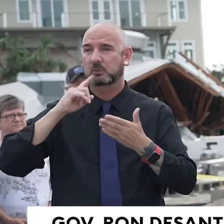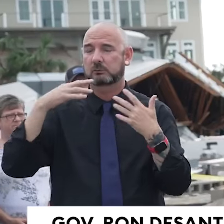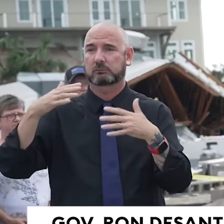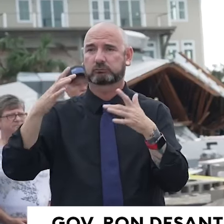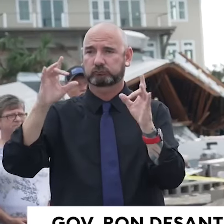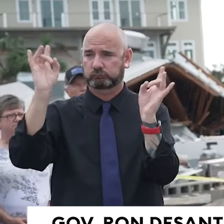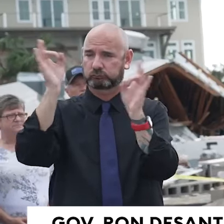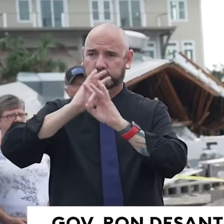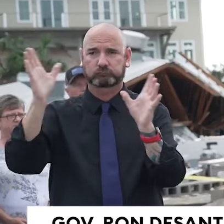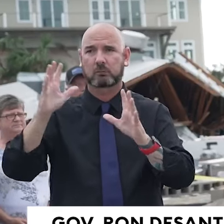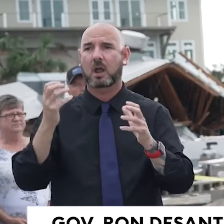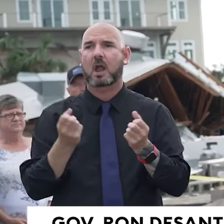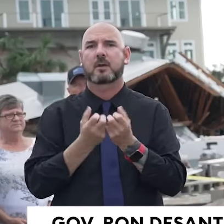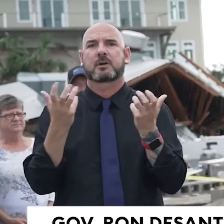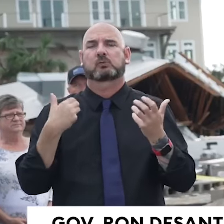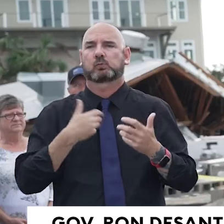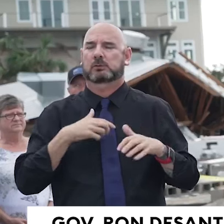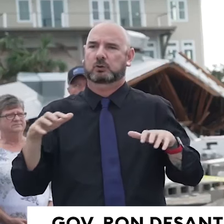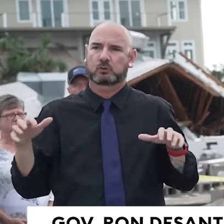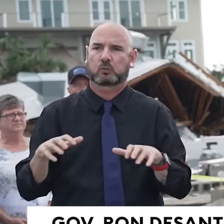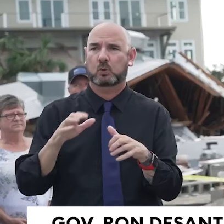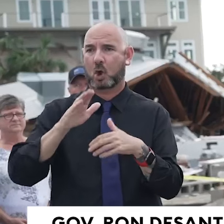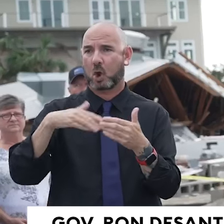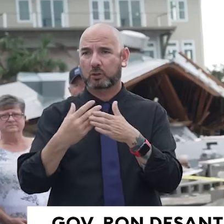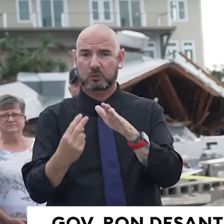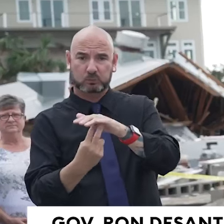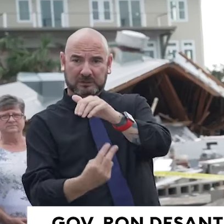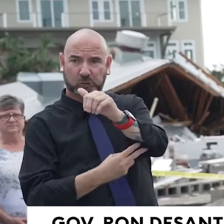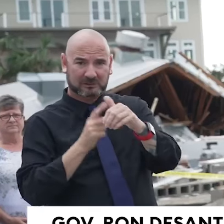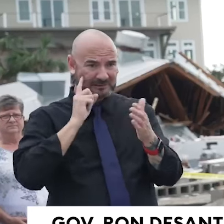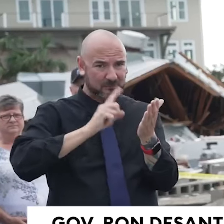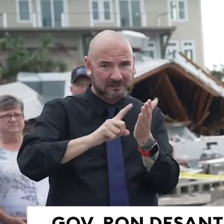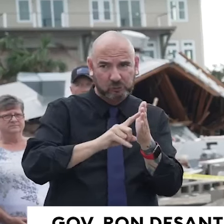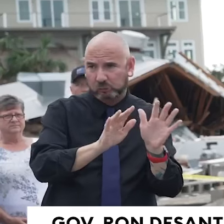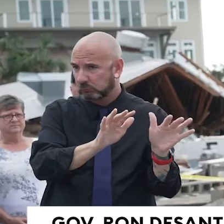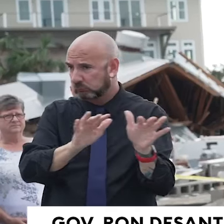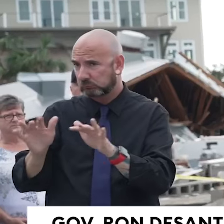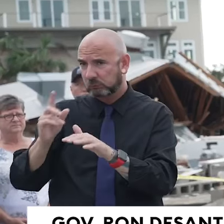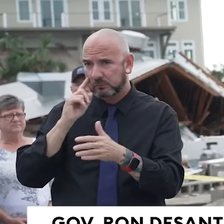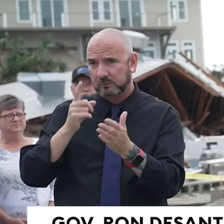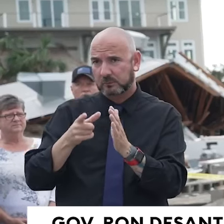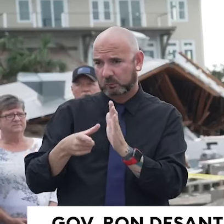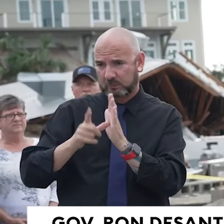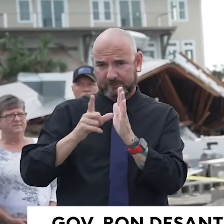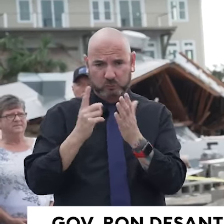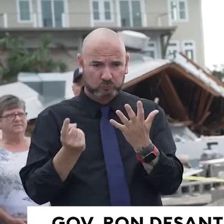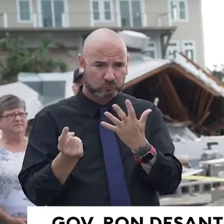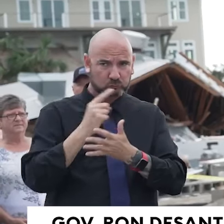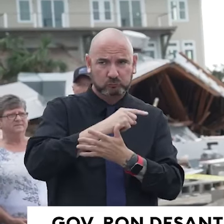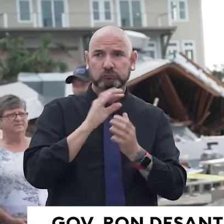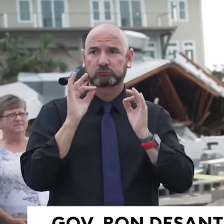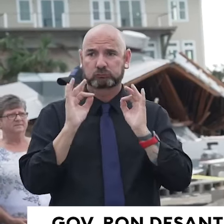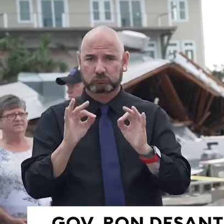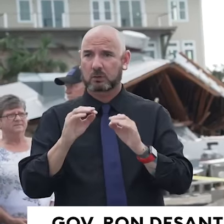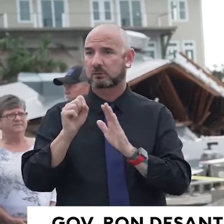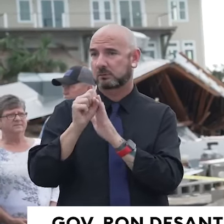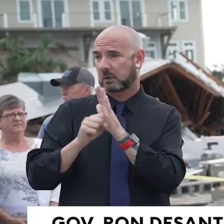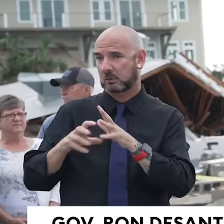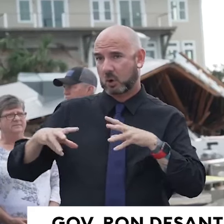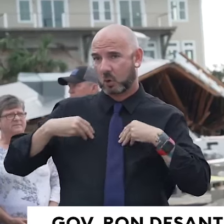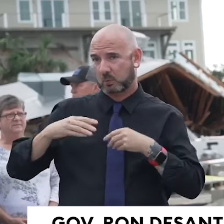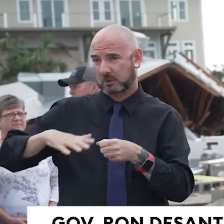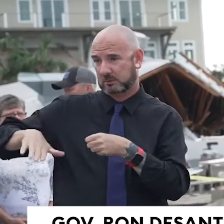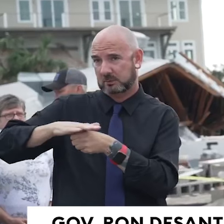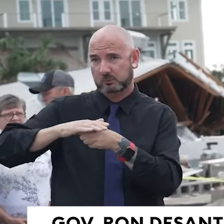to do. All bridges have been inspected and reviewed. So all state-owned and locally owned bridges,